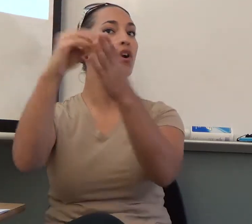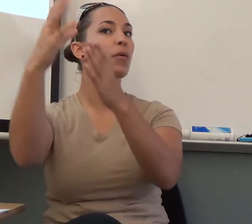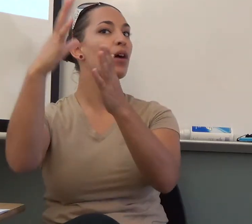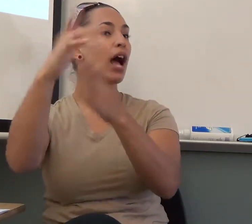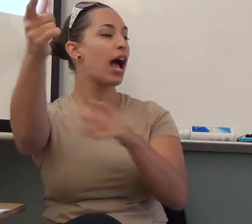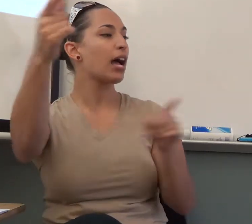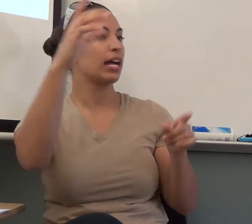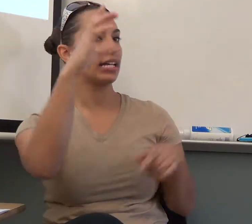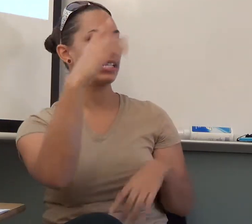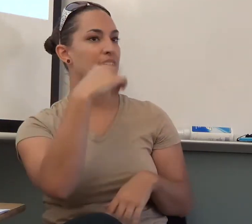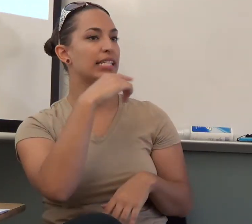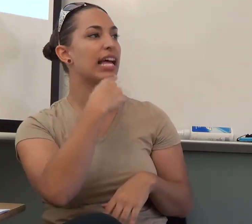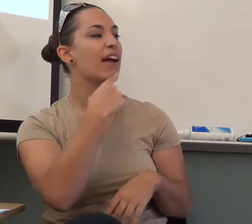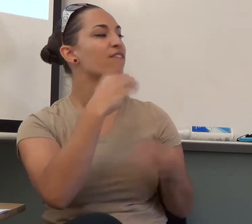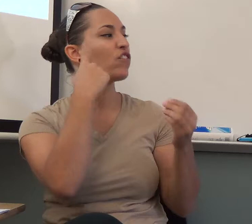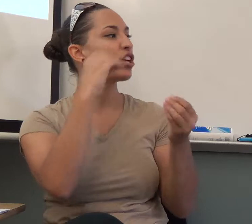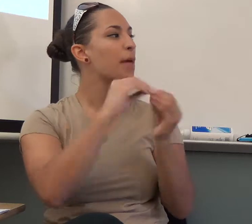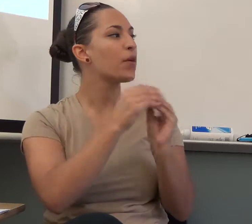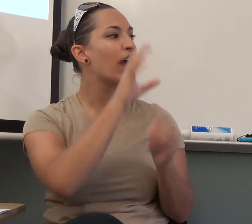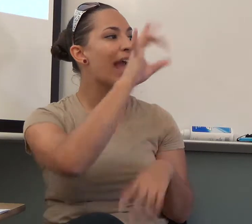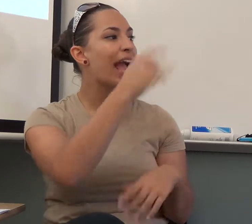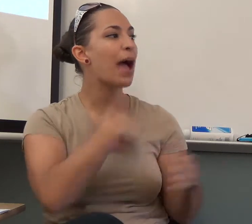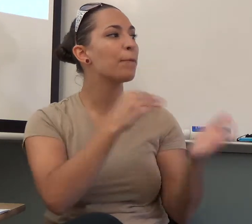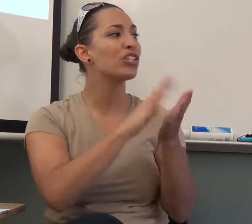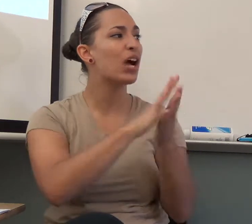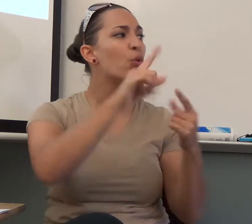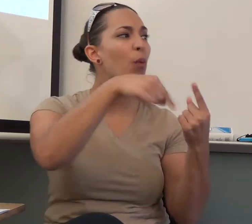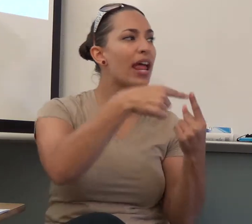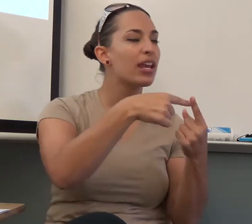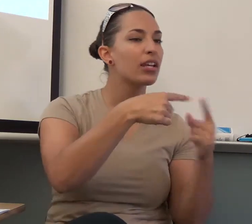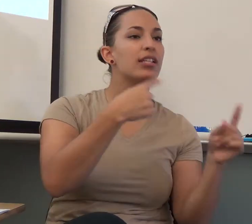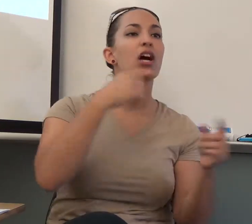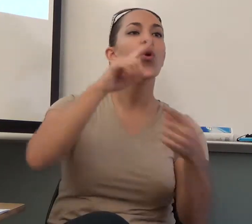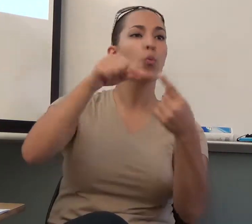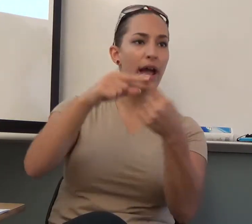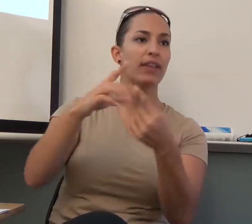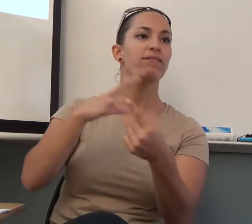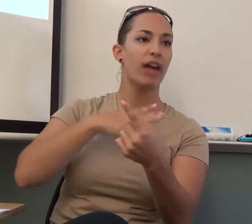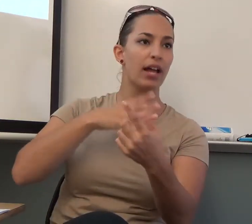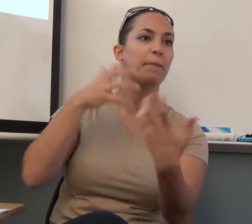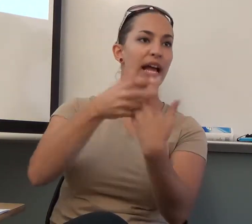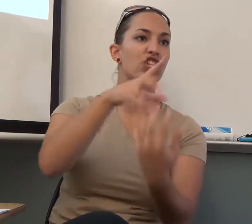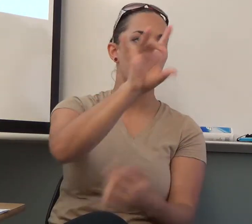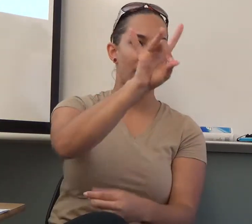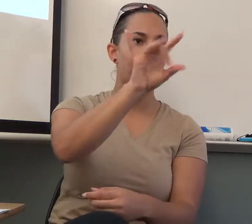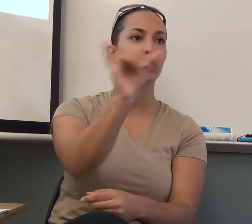you wrote when. Yeah. When is will after. work for number 8 as well. You're correct. Yes. When works, that's fine.